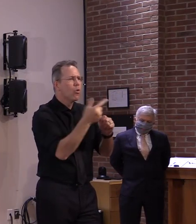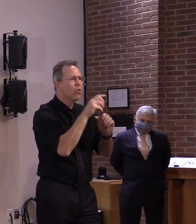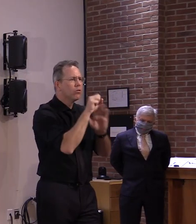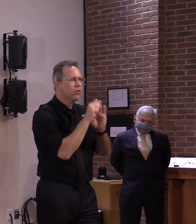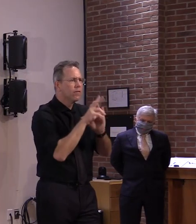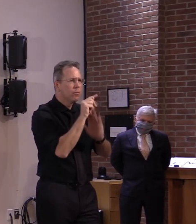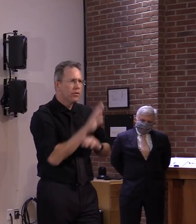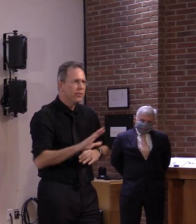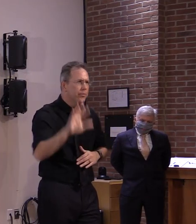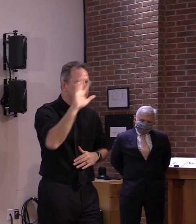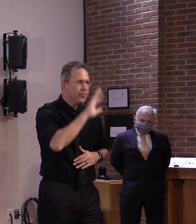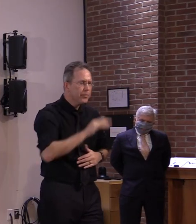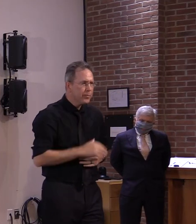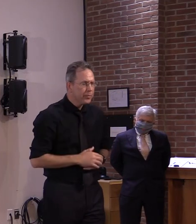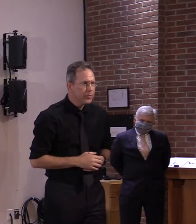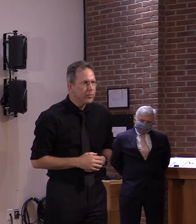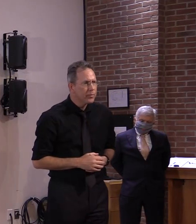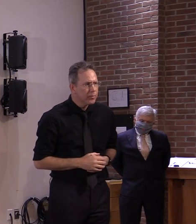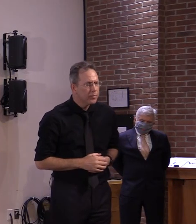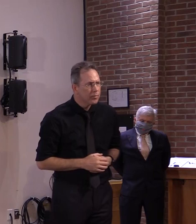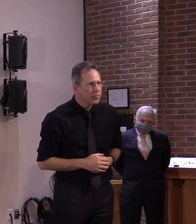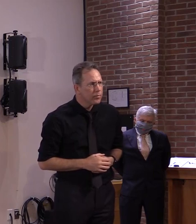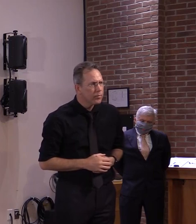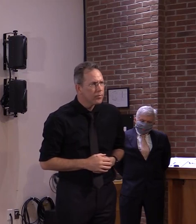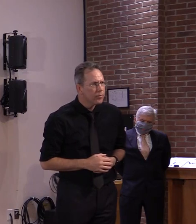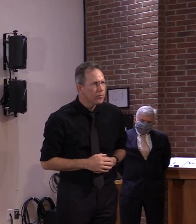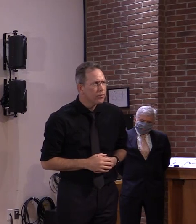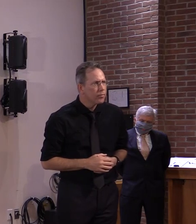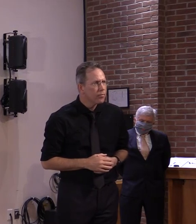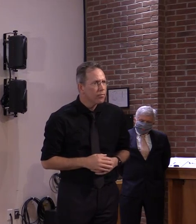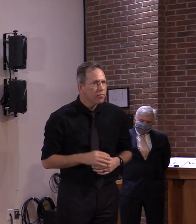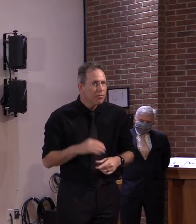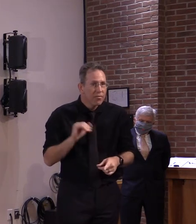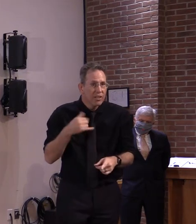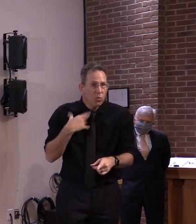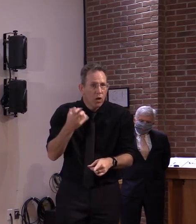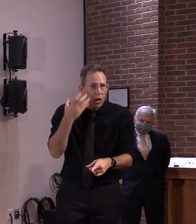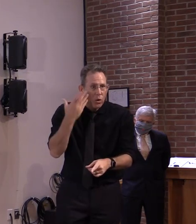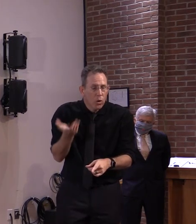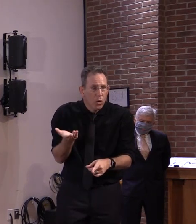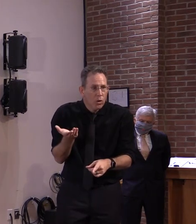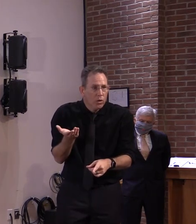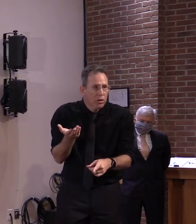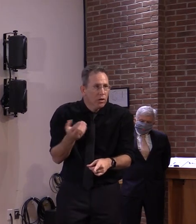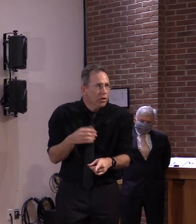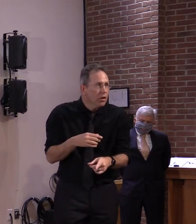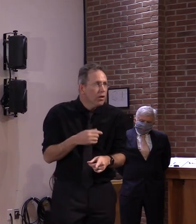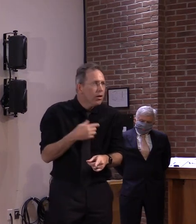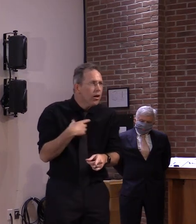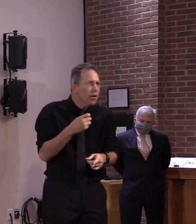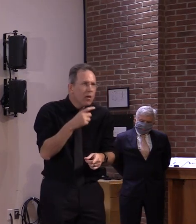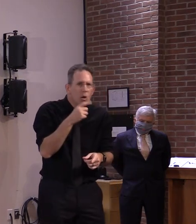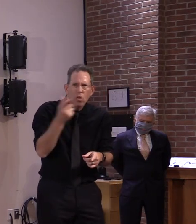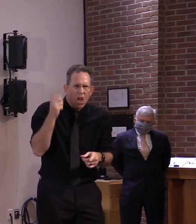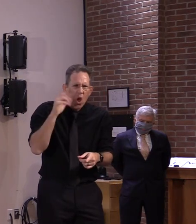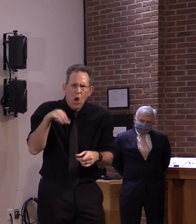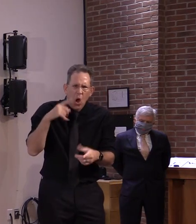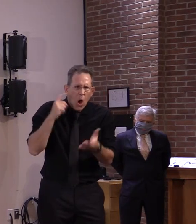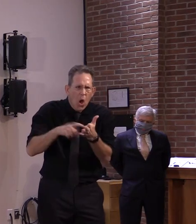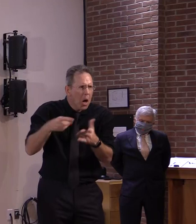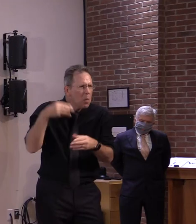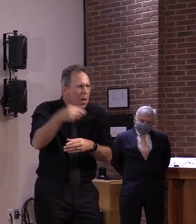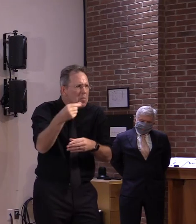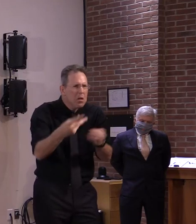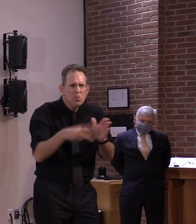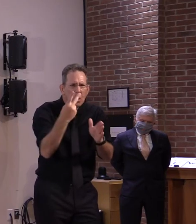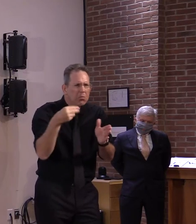Well, that's actually what I was wondering, because this would mean paying twice, in a sense. Has anybody quantified what the state police would